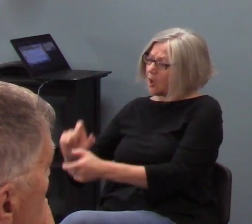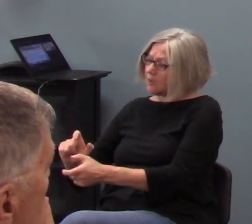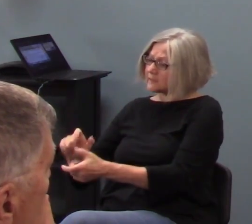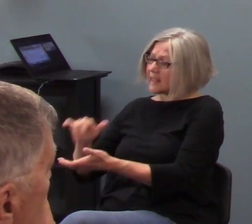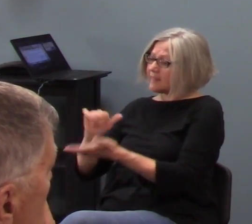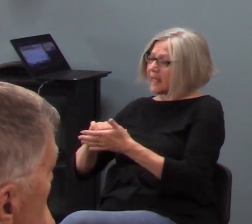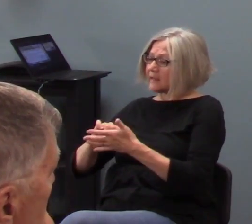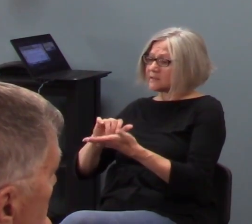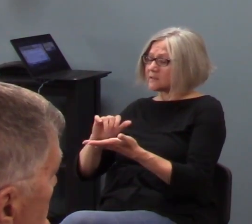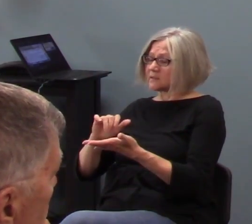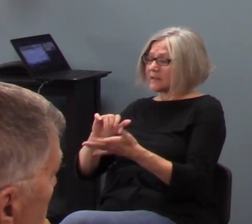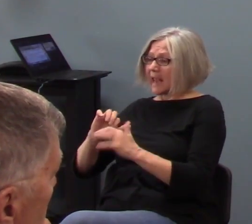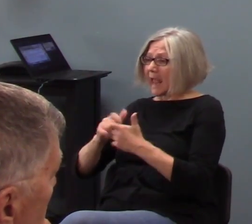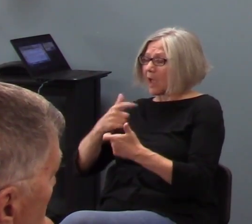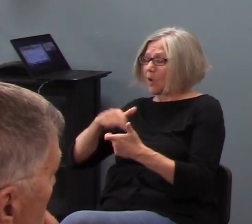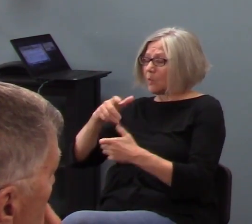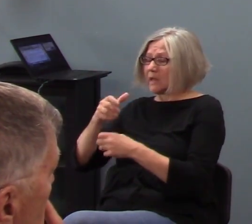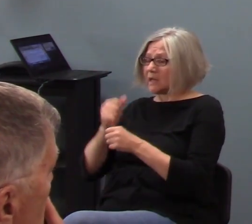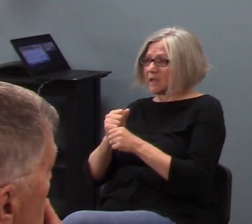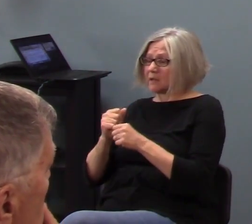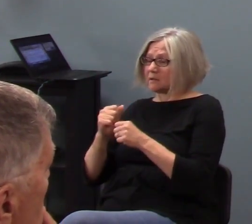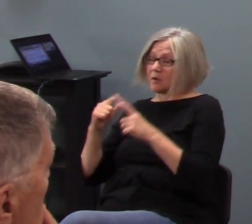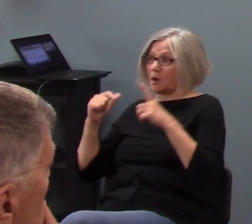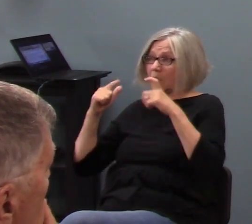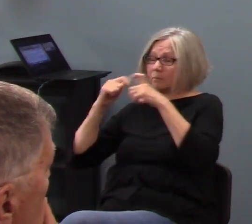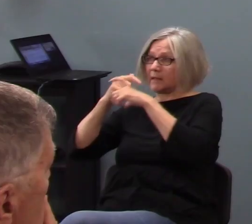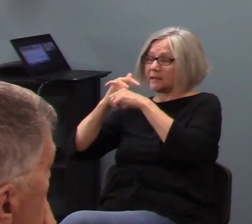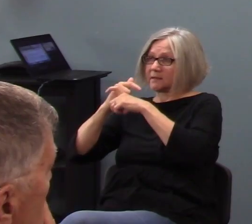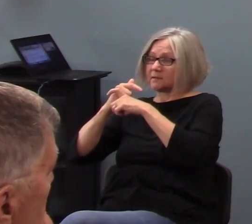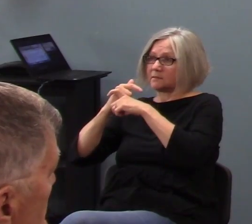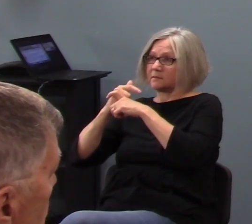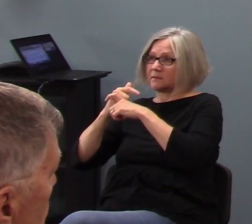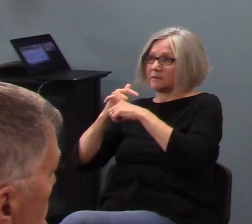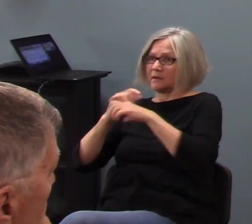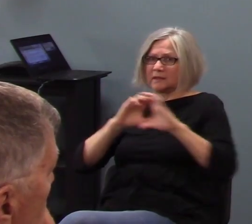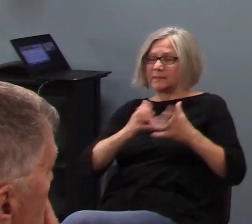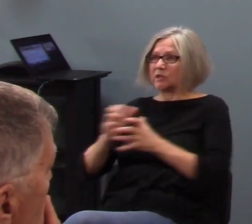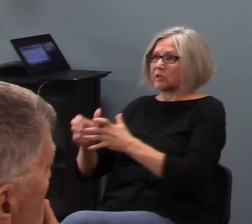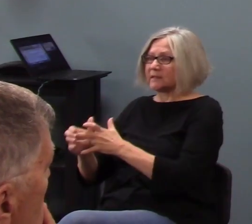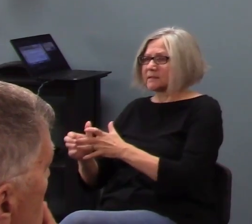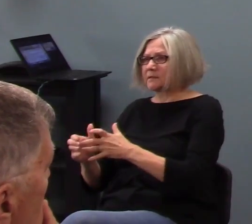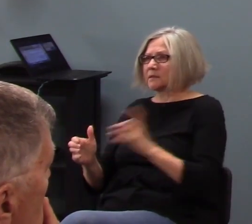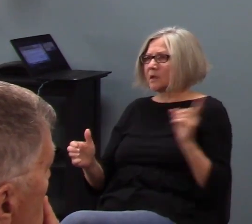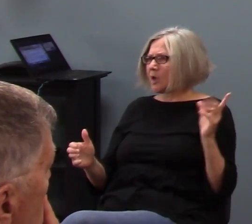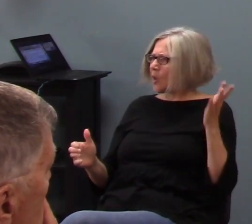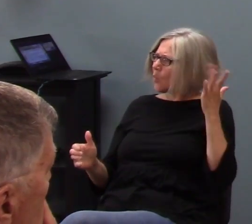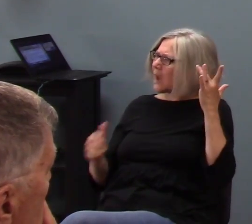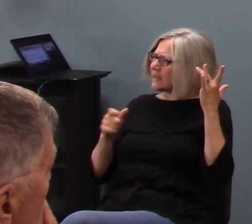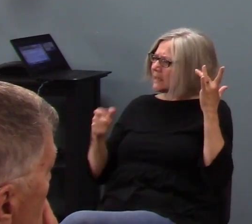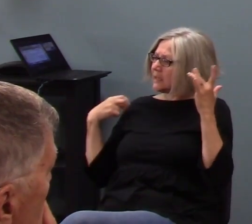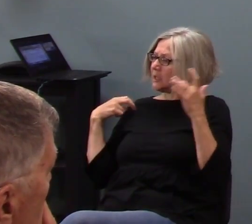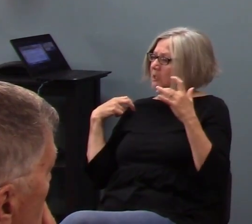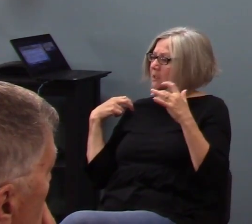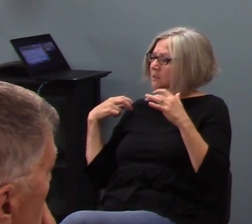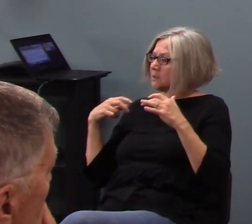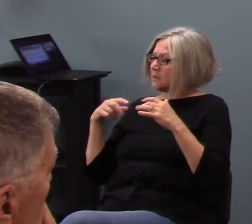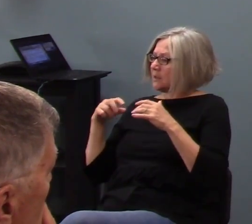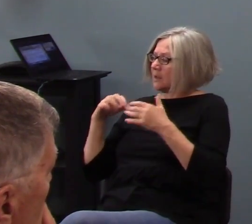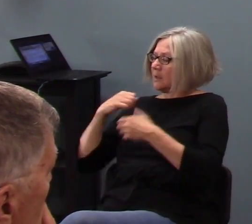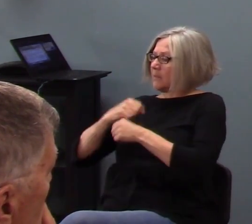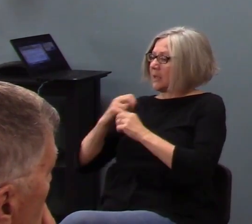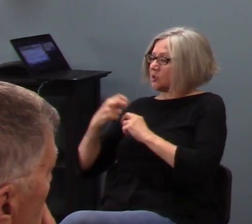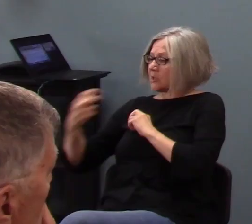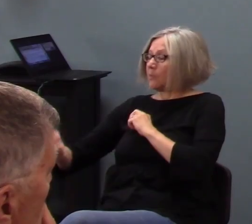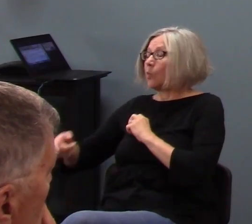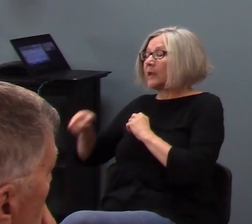species? Yeah, that's what he said. Then why did he make that jump? Because he must have understood that. Well, he's taking a small period of time where we see a